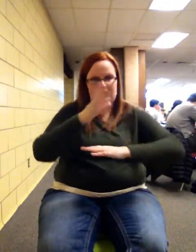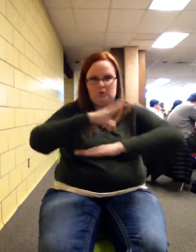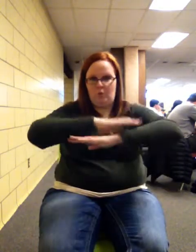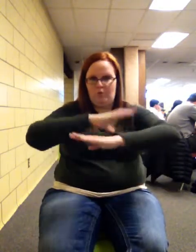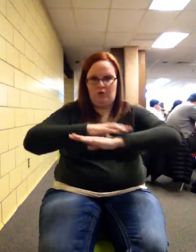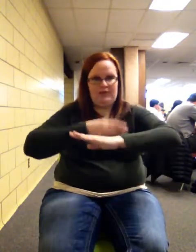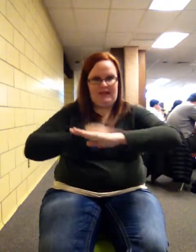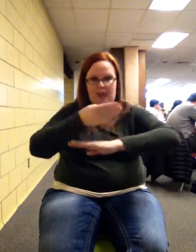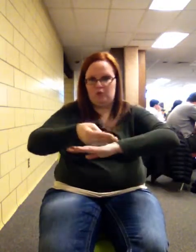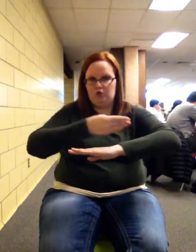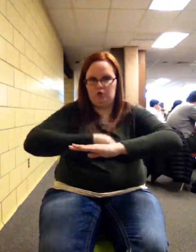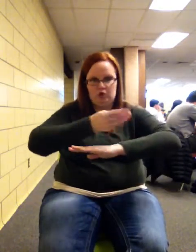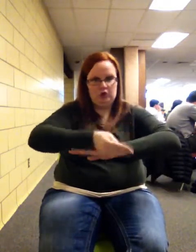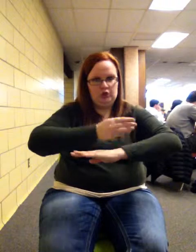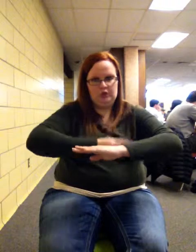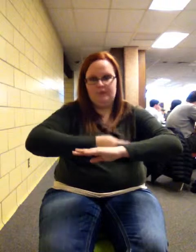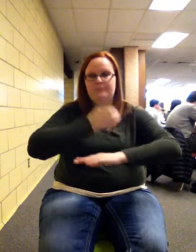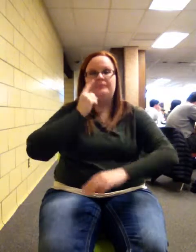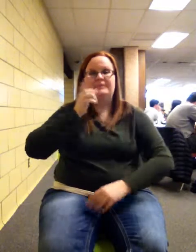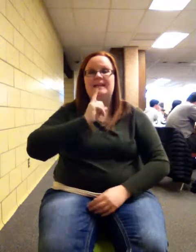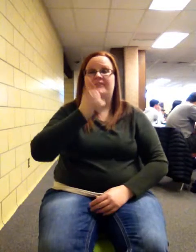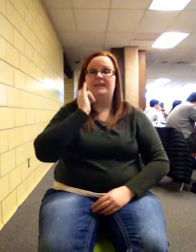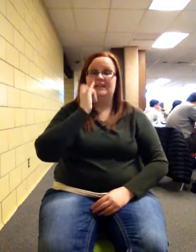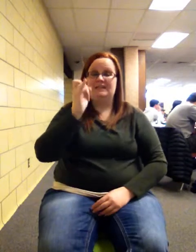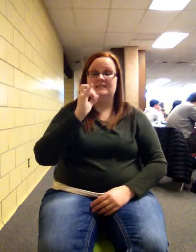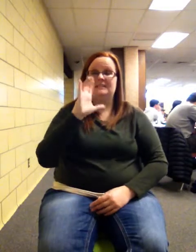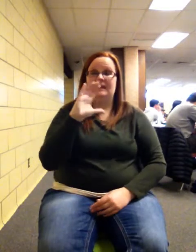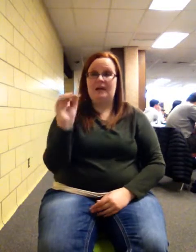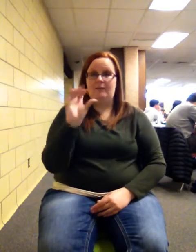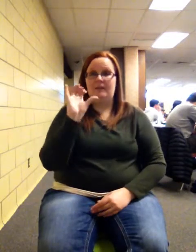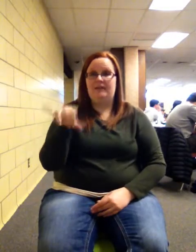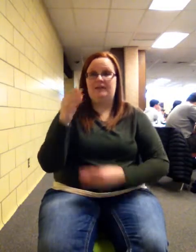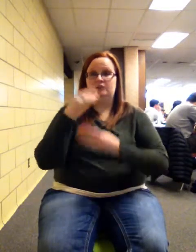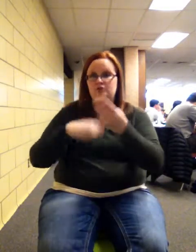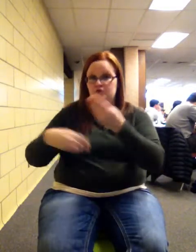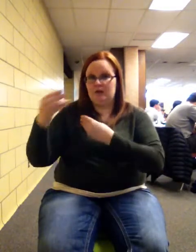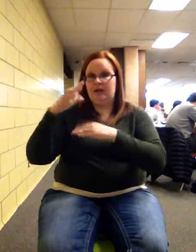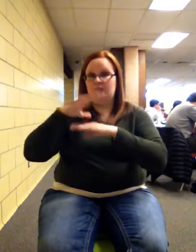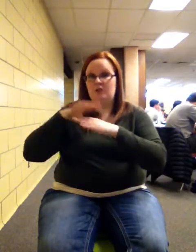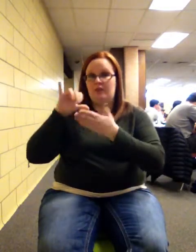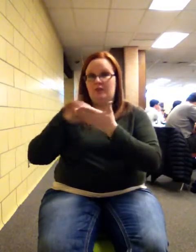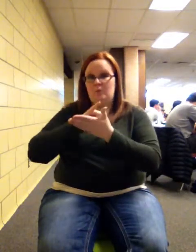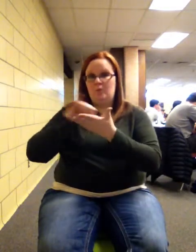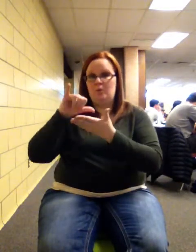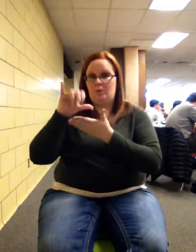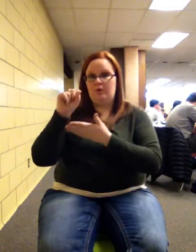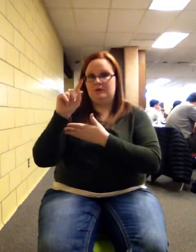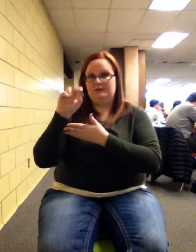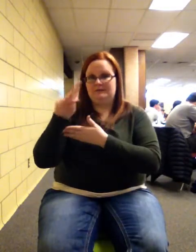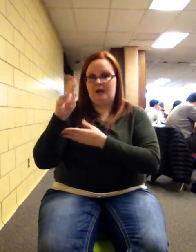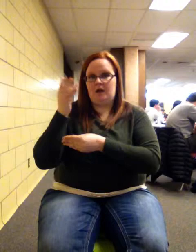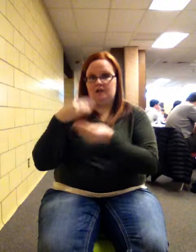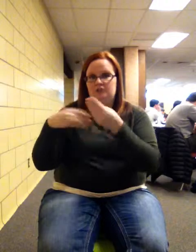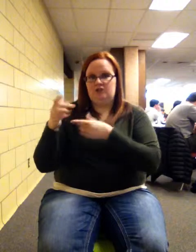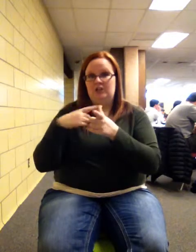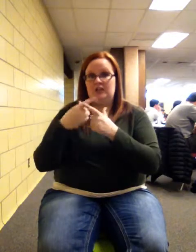transaction. Because if it's a company that's traded on, for example, the New York Stock Exchange, then somebody is physically going and making that trade